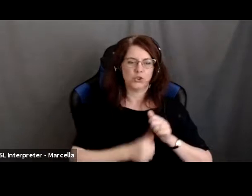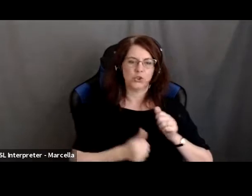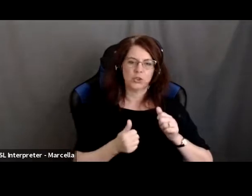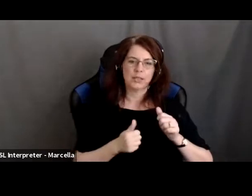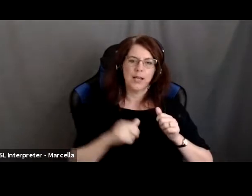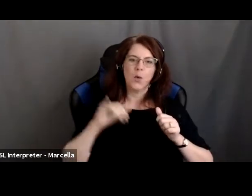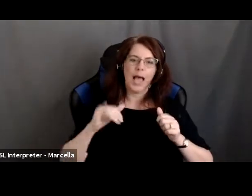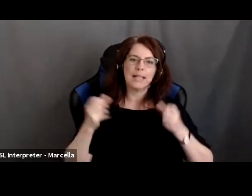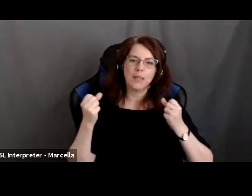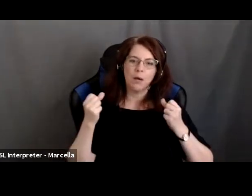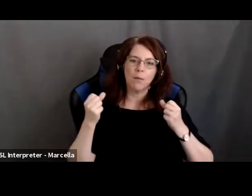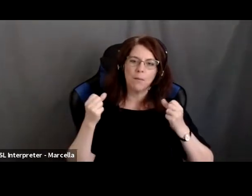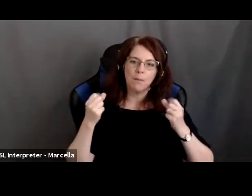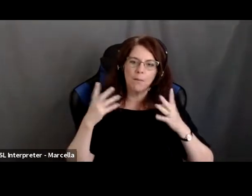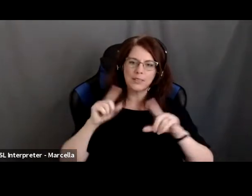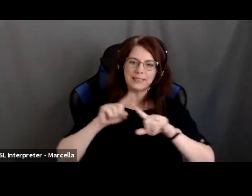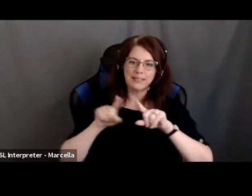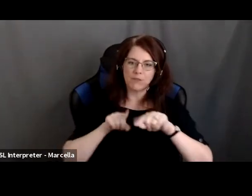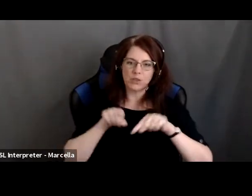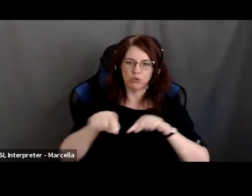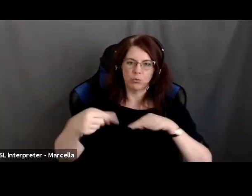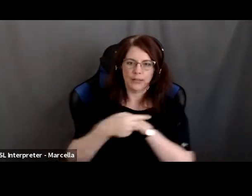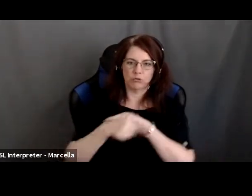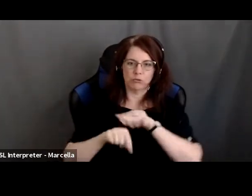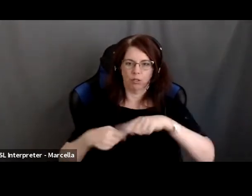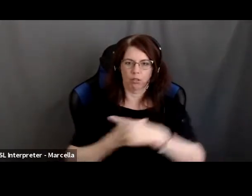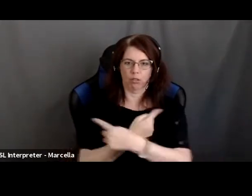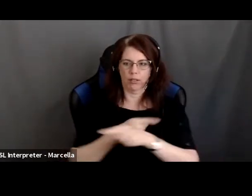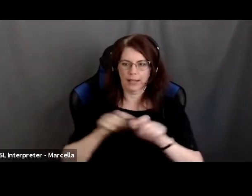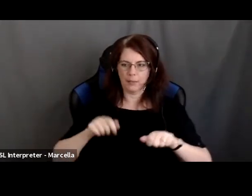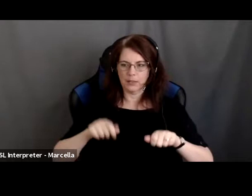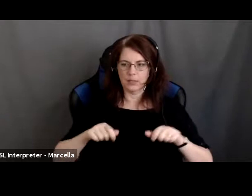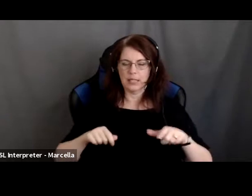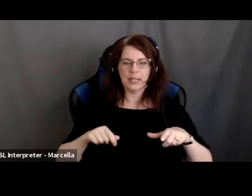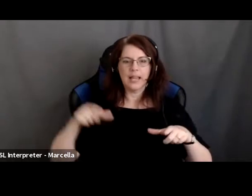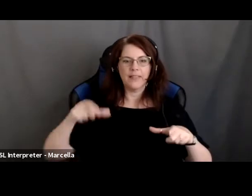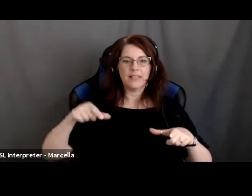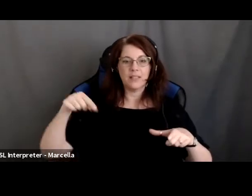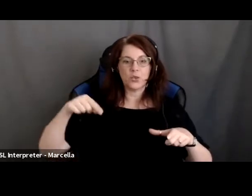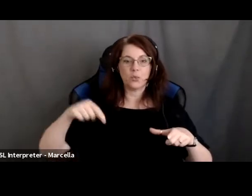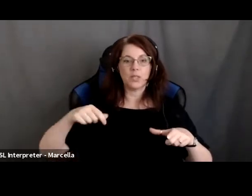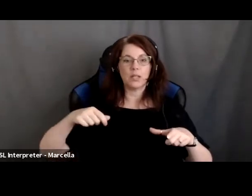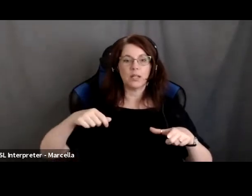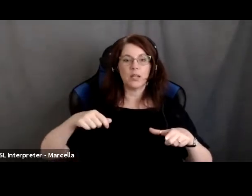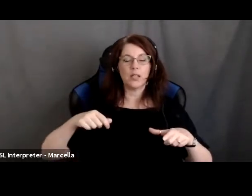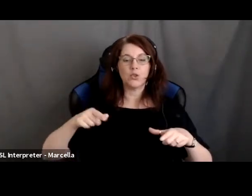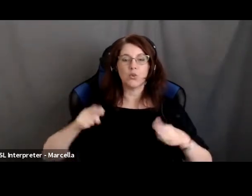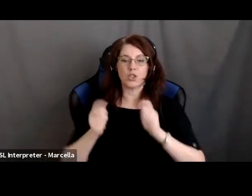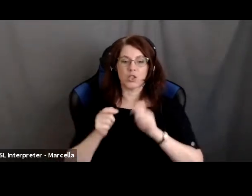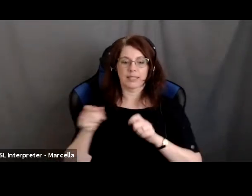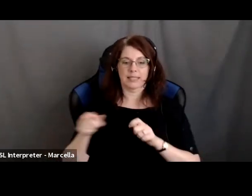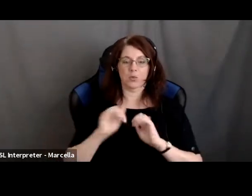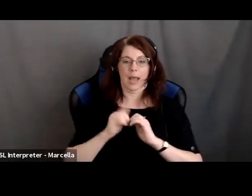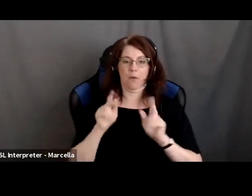this has multi-directional capabilities. So this one you can actually adjust to how a person sits. So